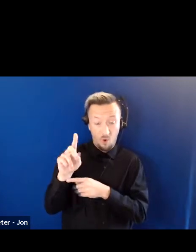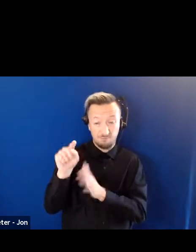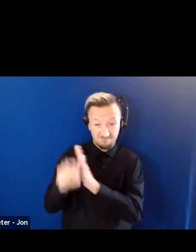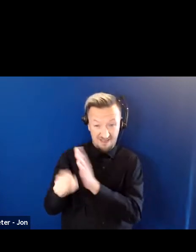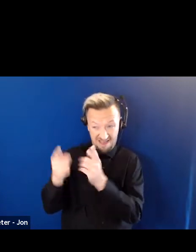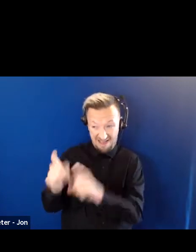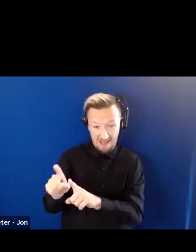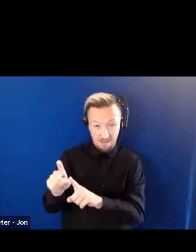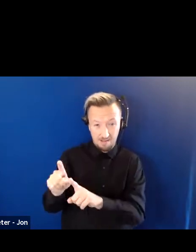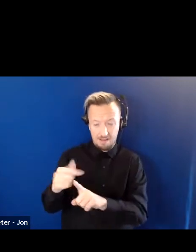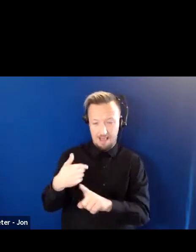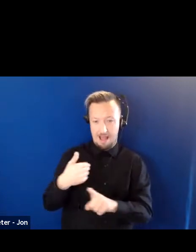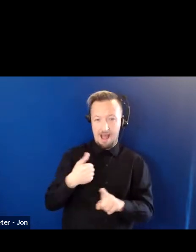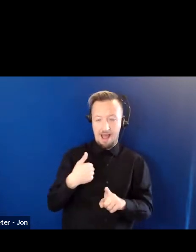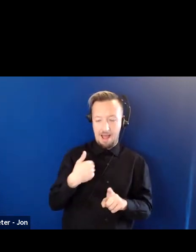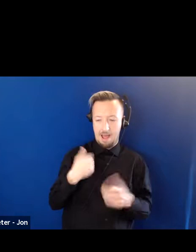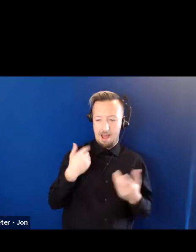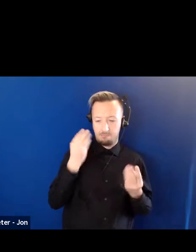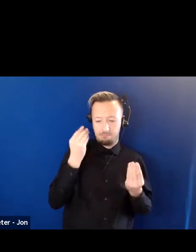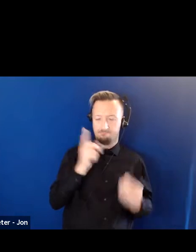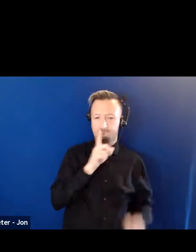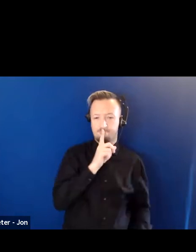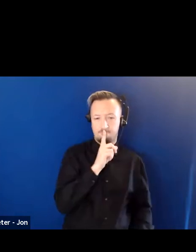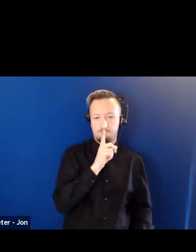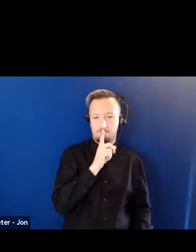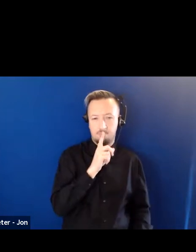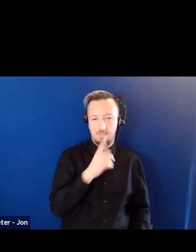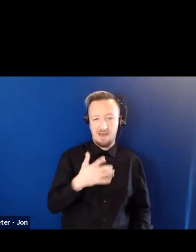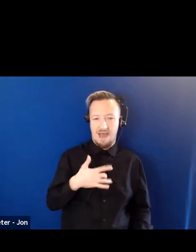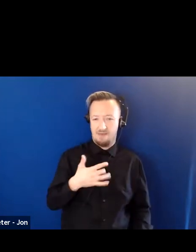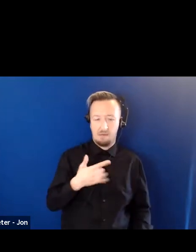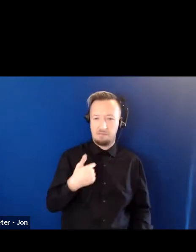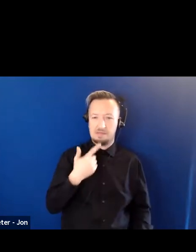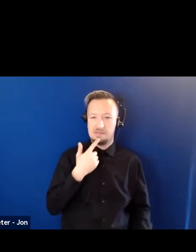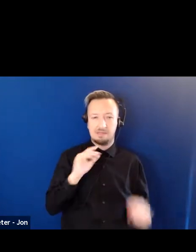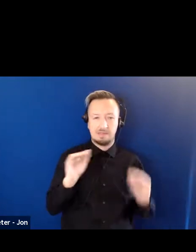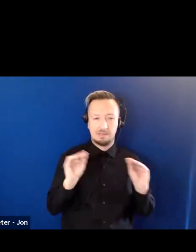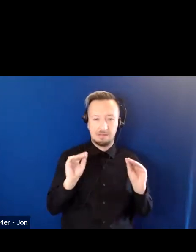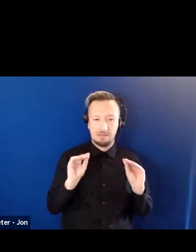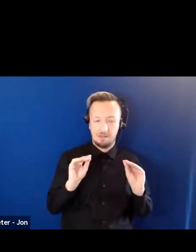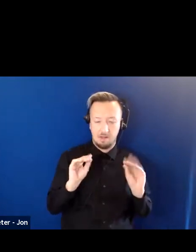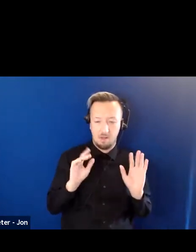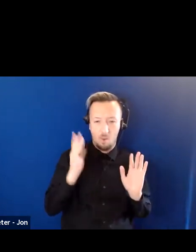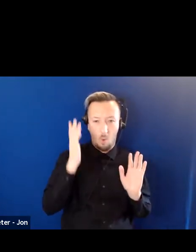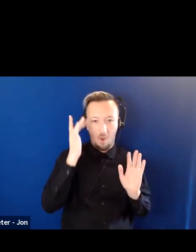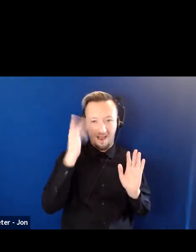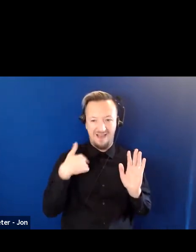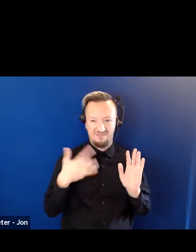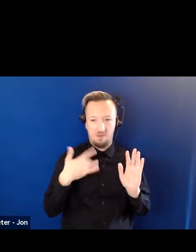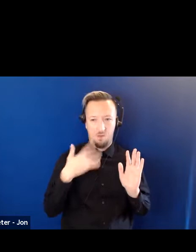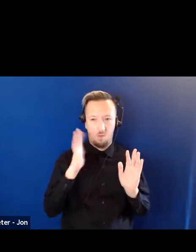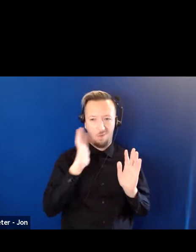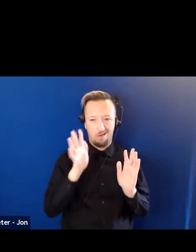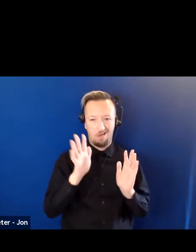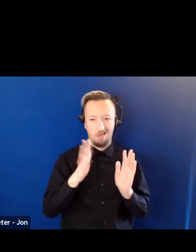I chose not to say anything because I felt at that particular point that the lines would be blurred. And it